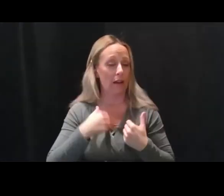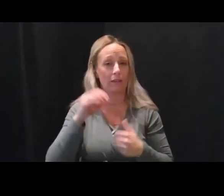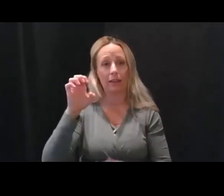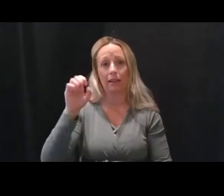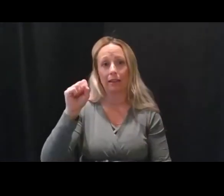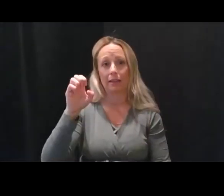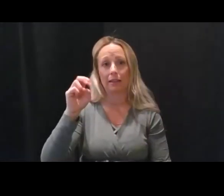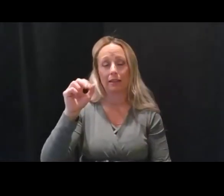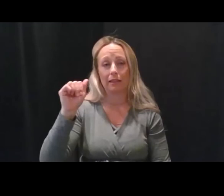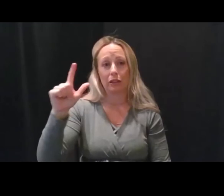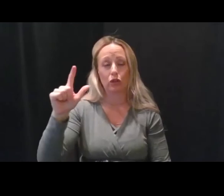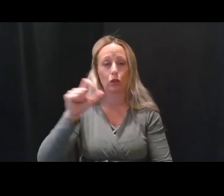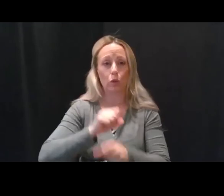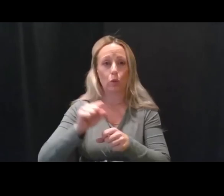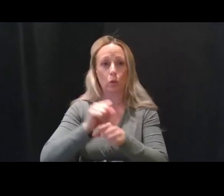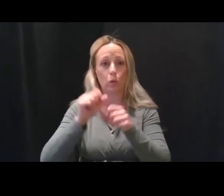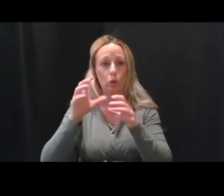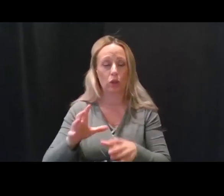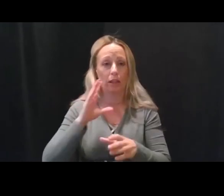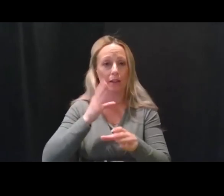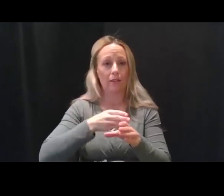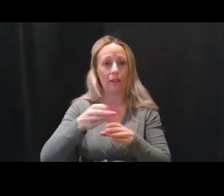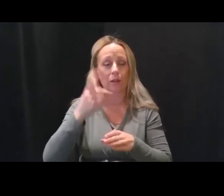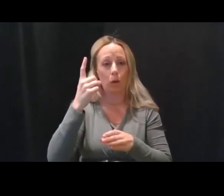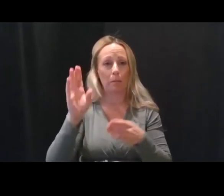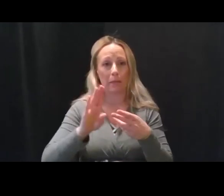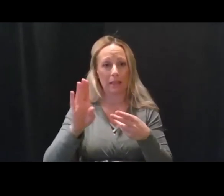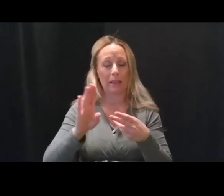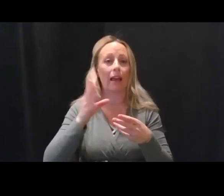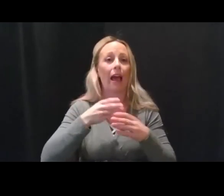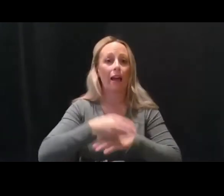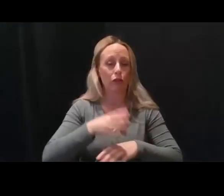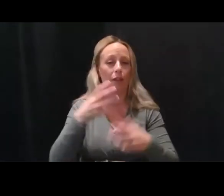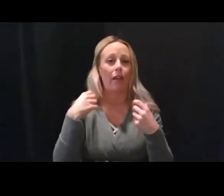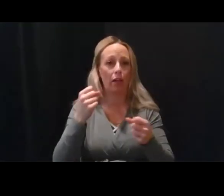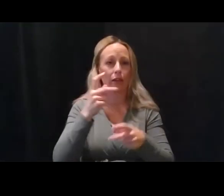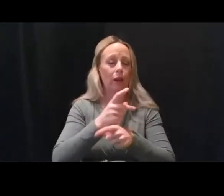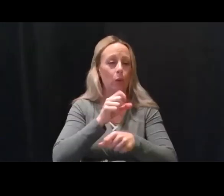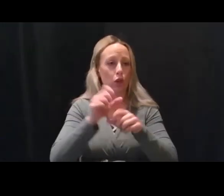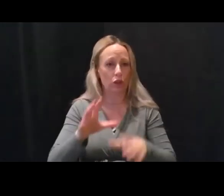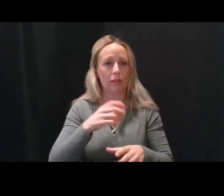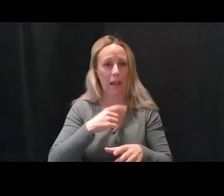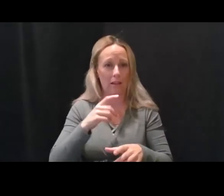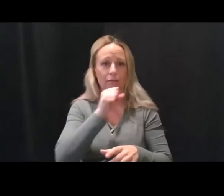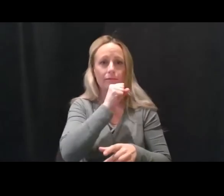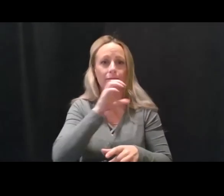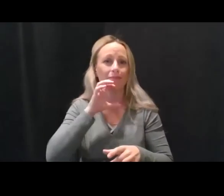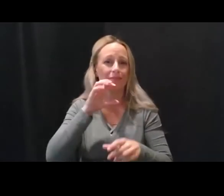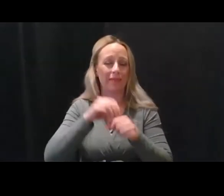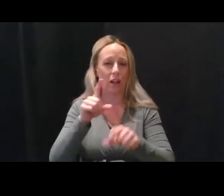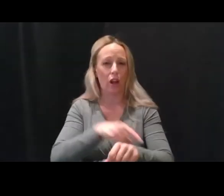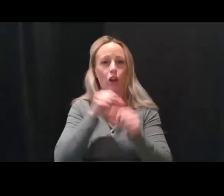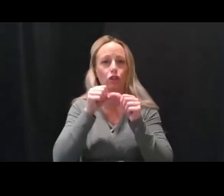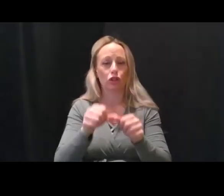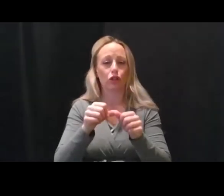in Phase 1B, and this means they would be next in line after the healthcare workers and the long-term care staff and residents.